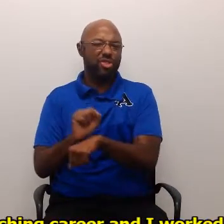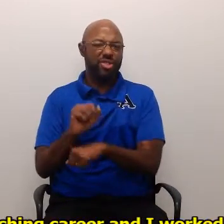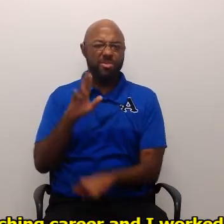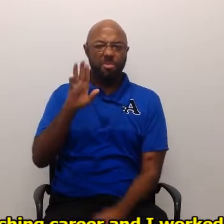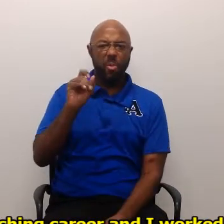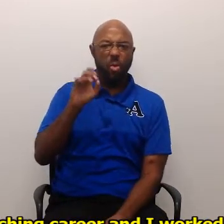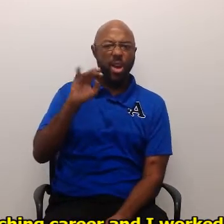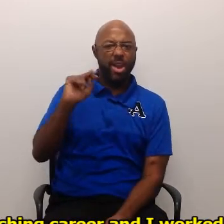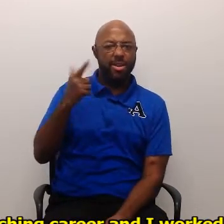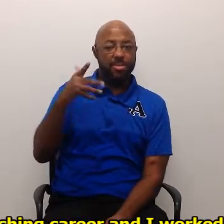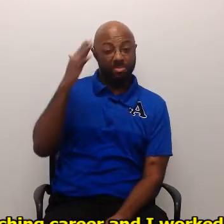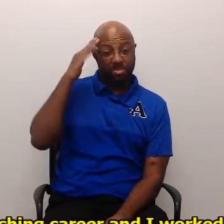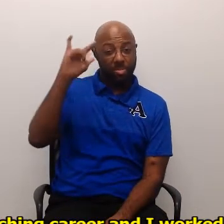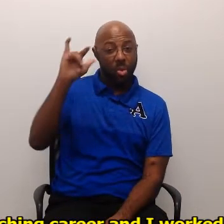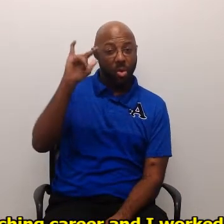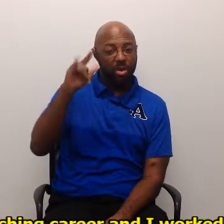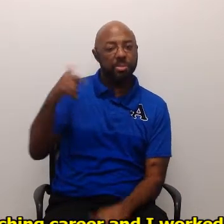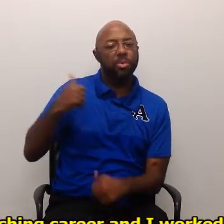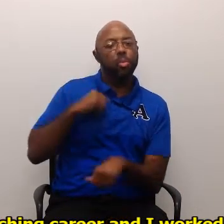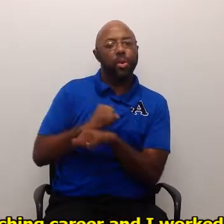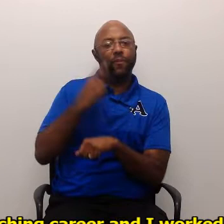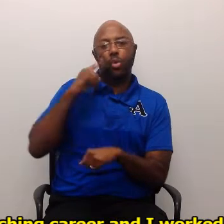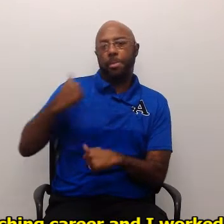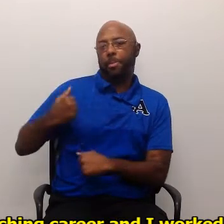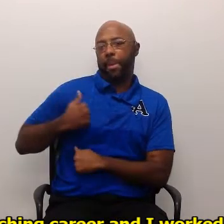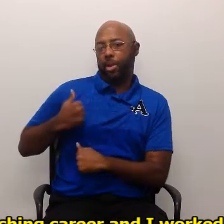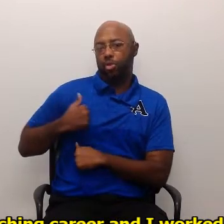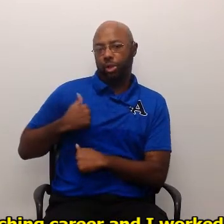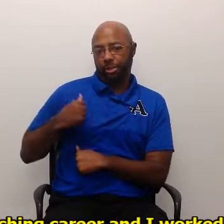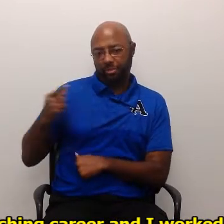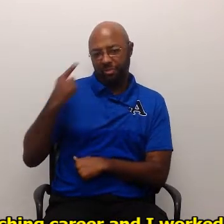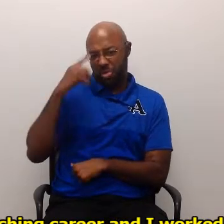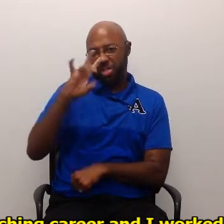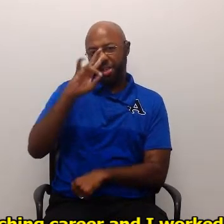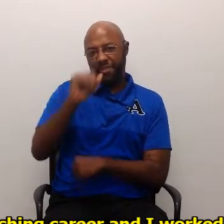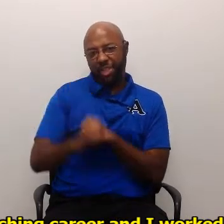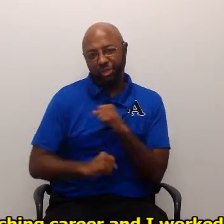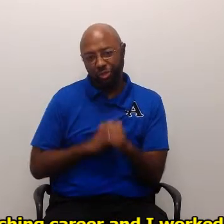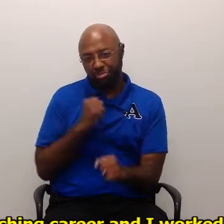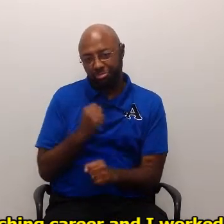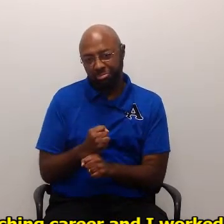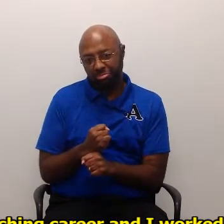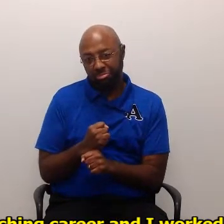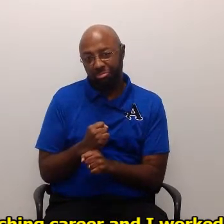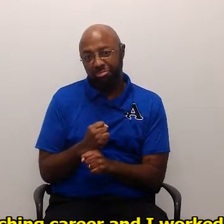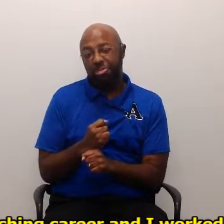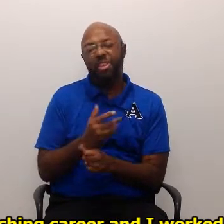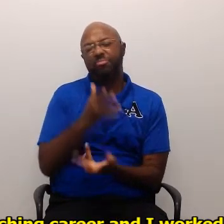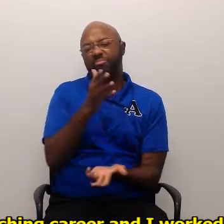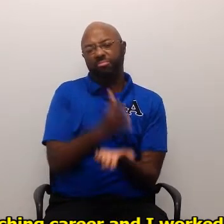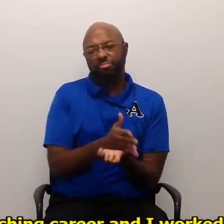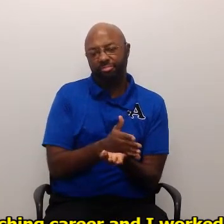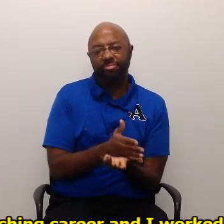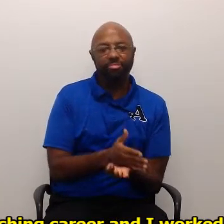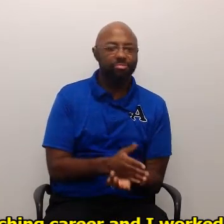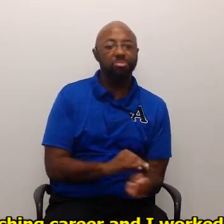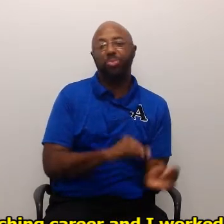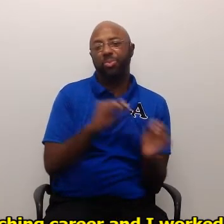I went into the coaching career, and I worked for Boeing for 7 years, making aircraft for the